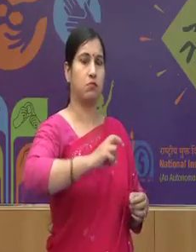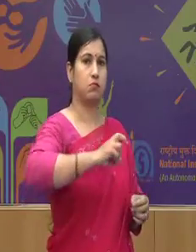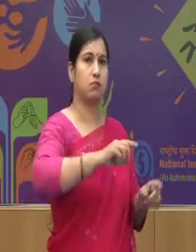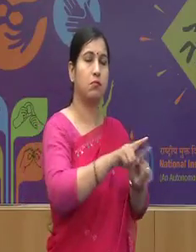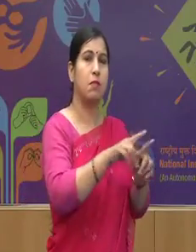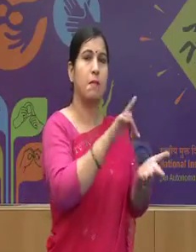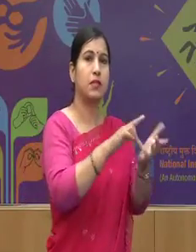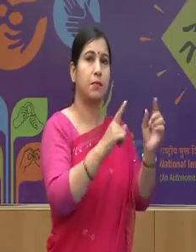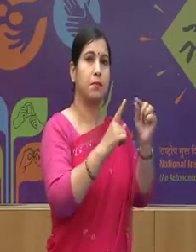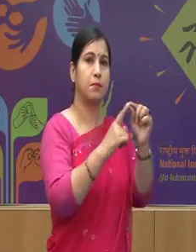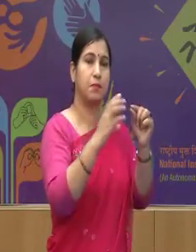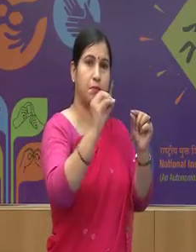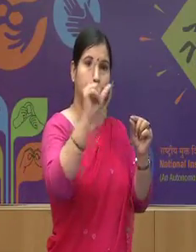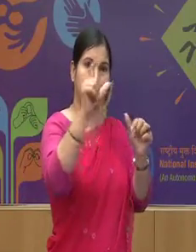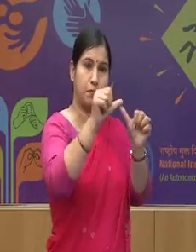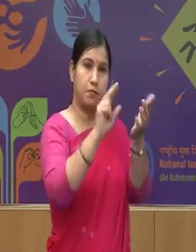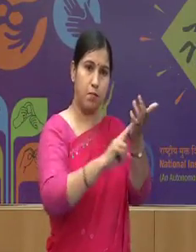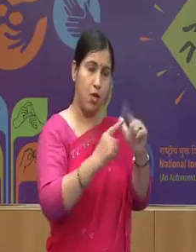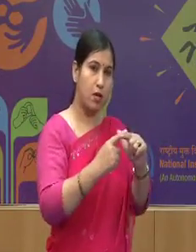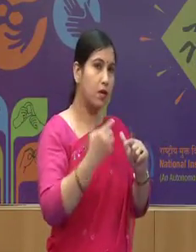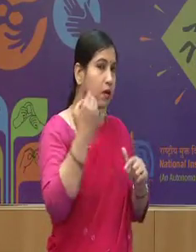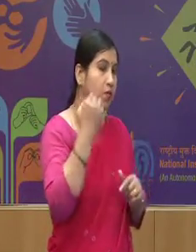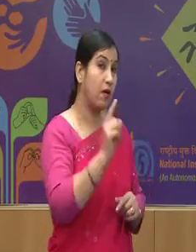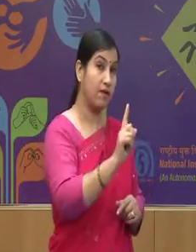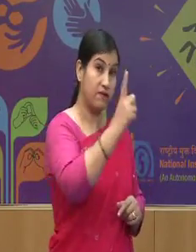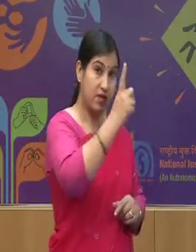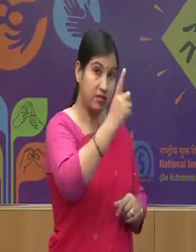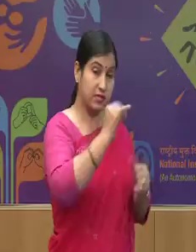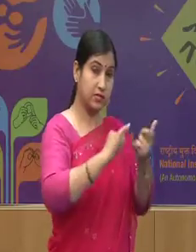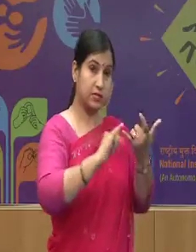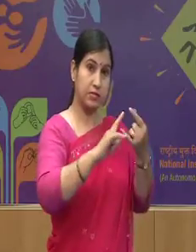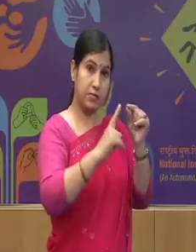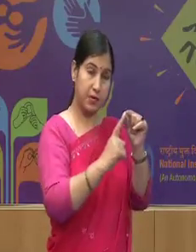on 1st September 1939.